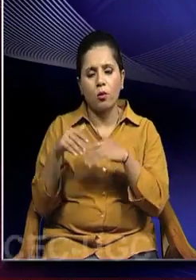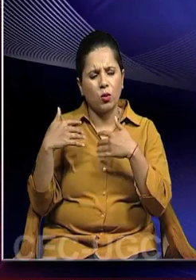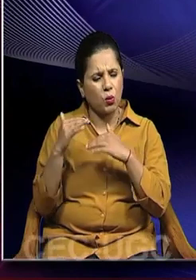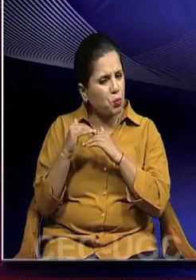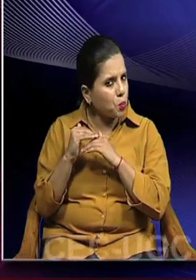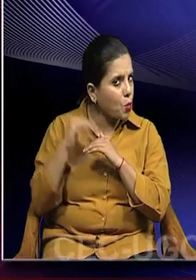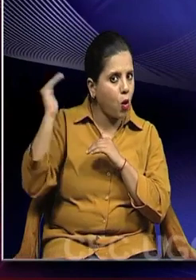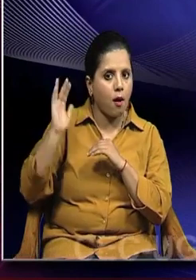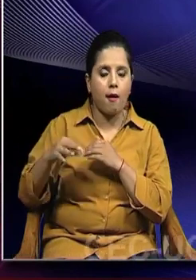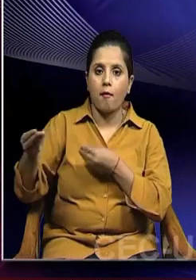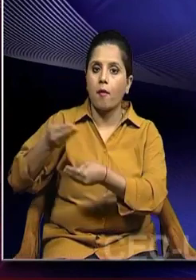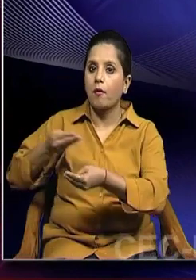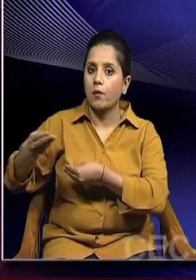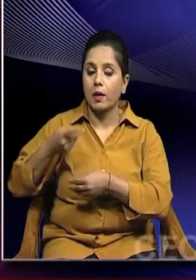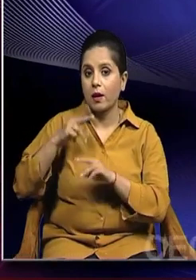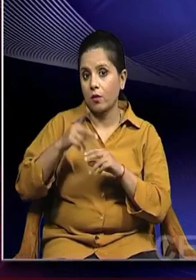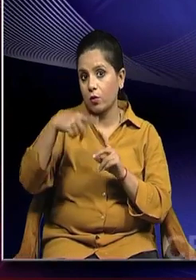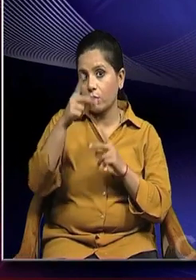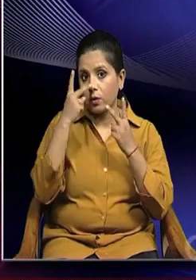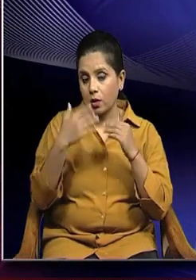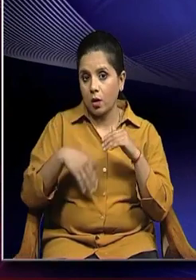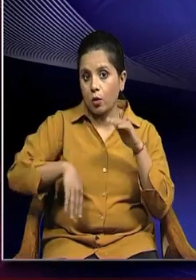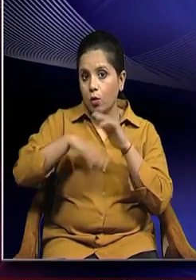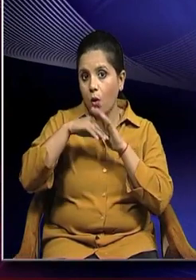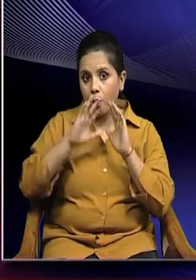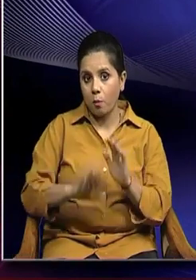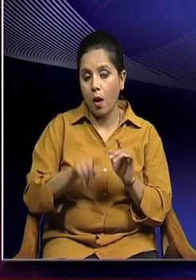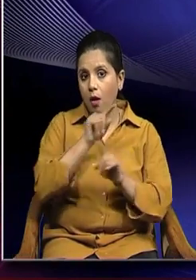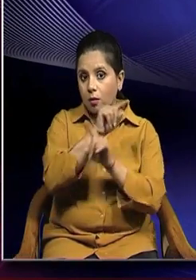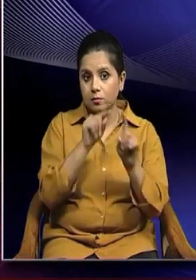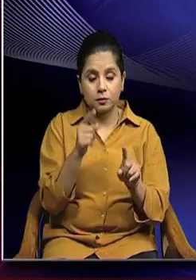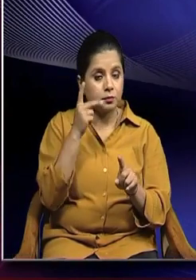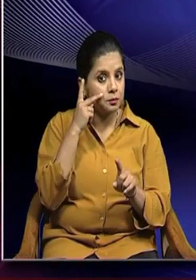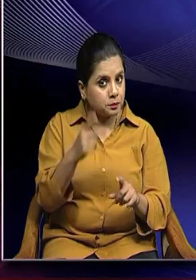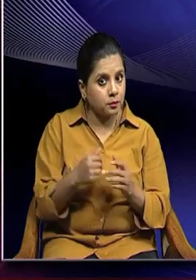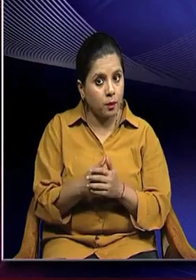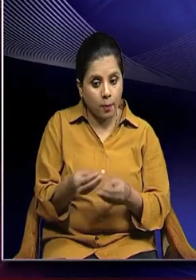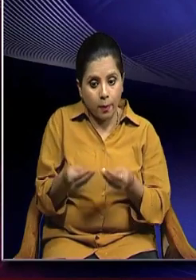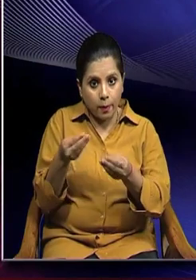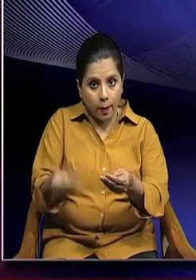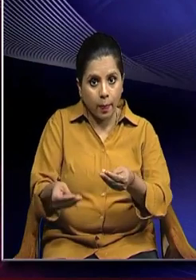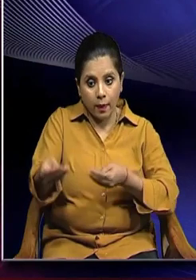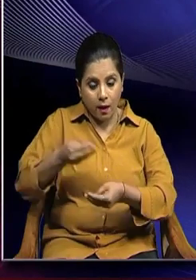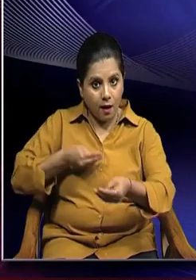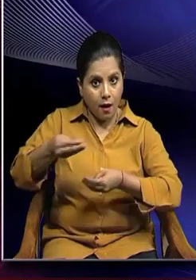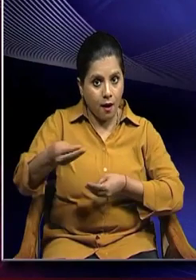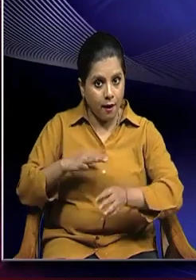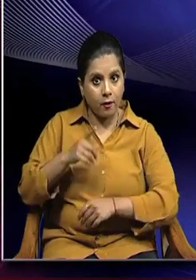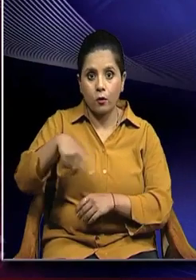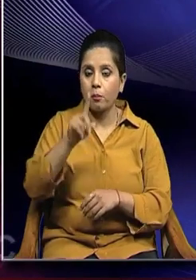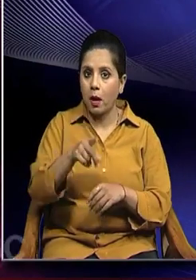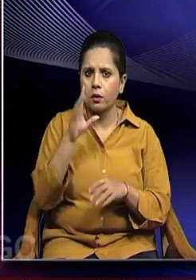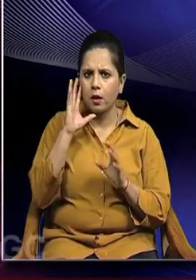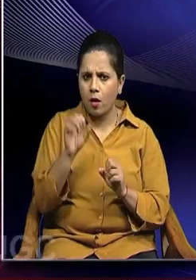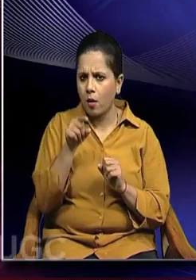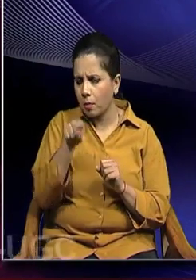high. So, if you find the highest degree of giving taking ratio, then you should be